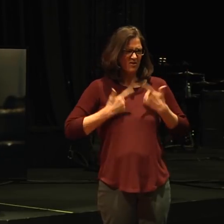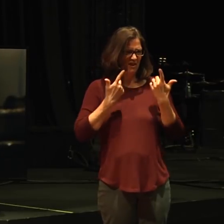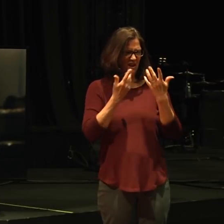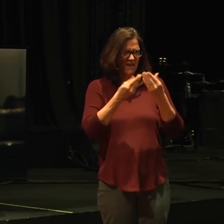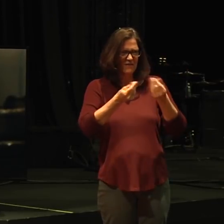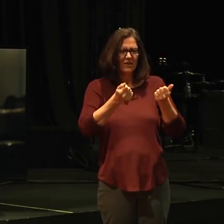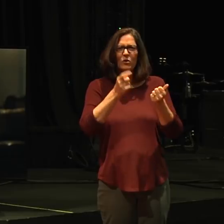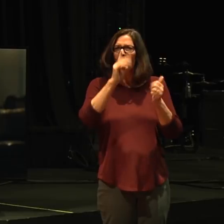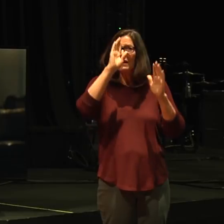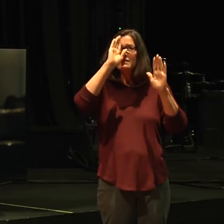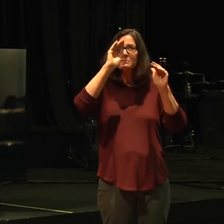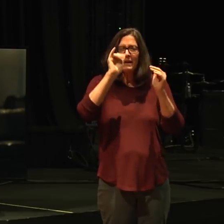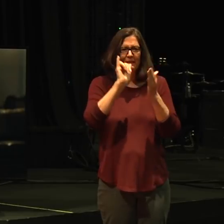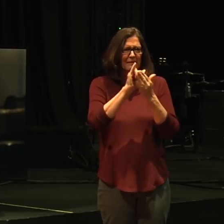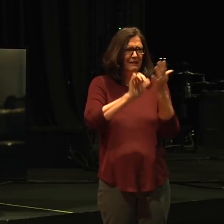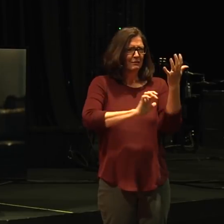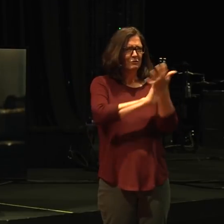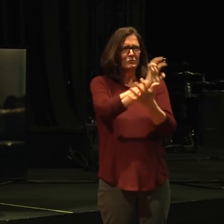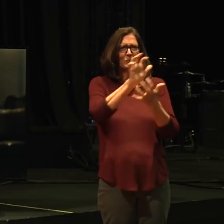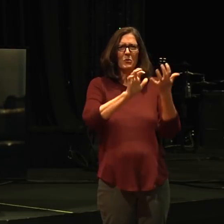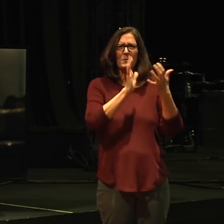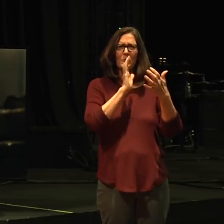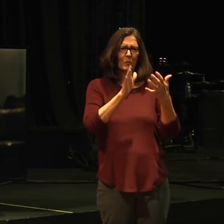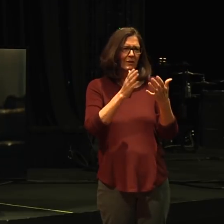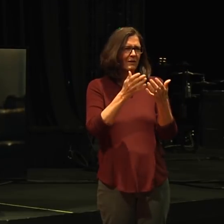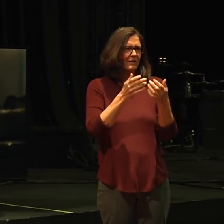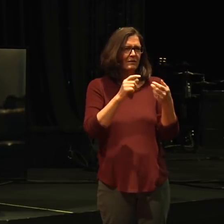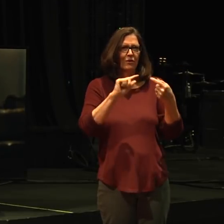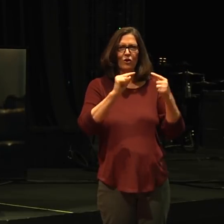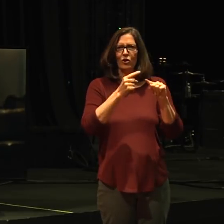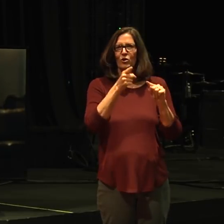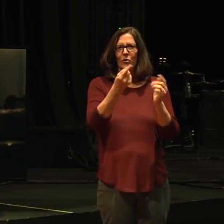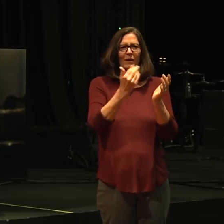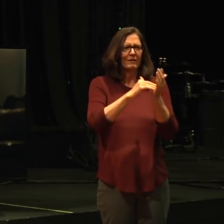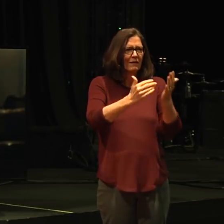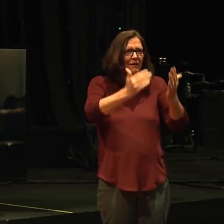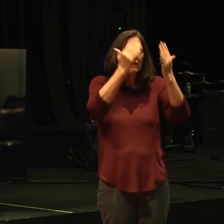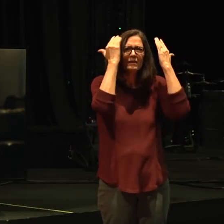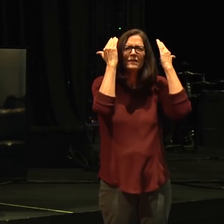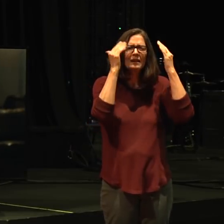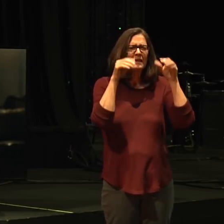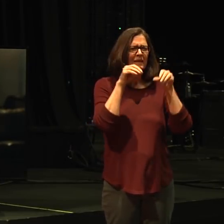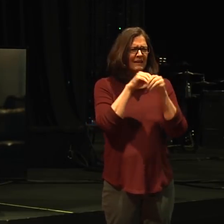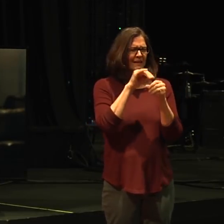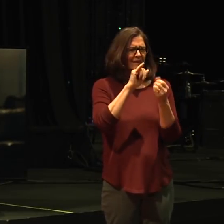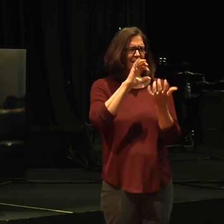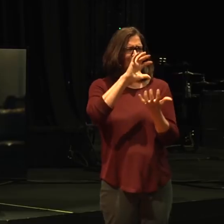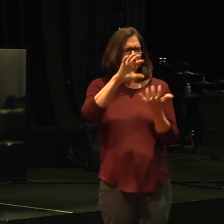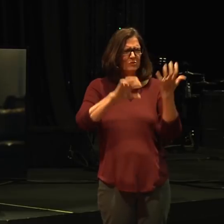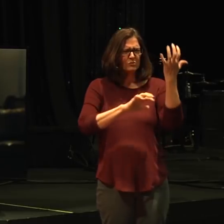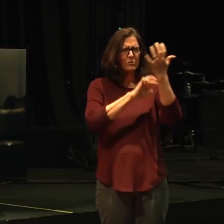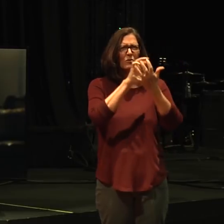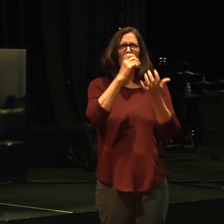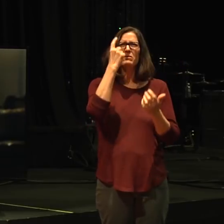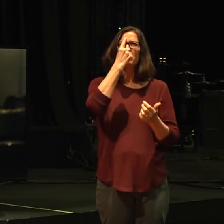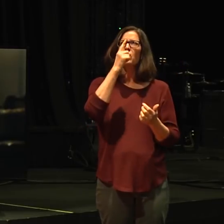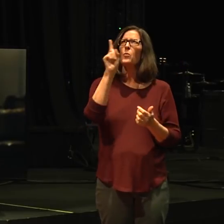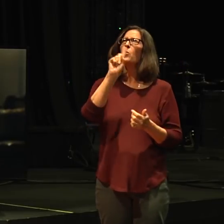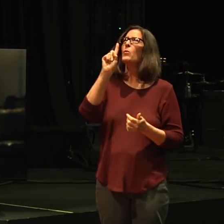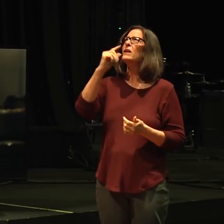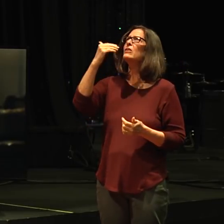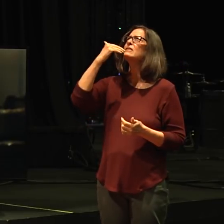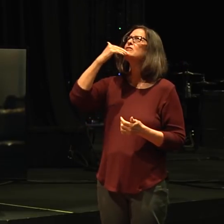expect that this storm is going to sink you again. And in that storm, have you ever whispered or thought to yourself, where's good God in all